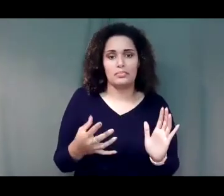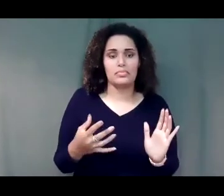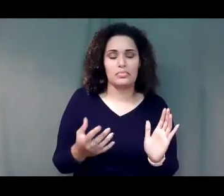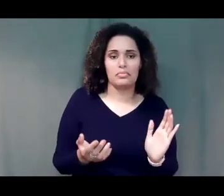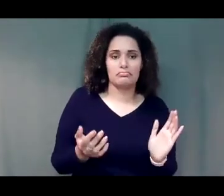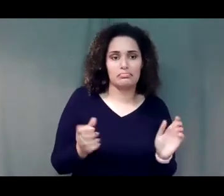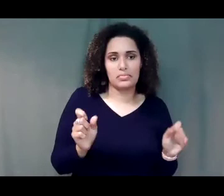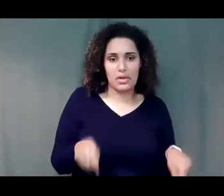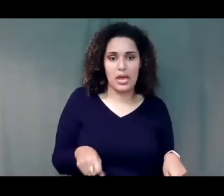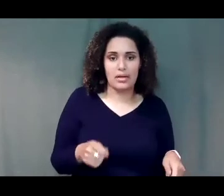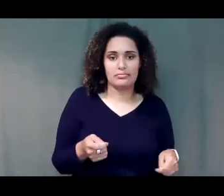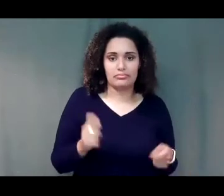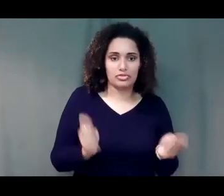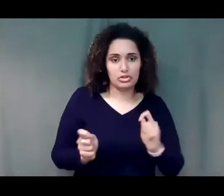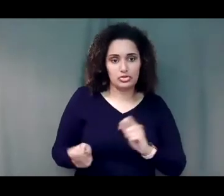over.